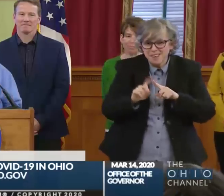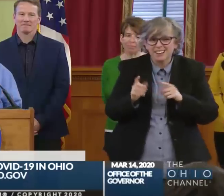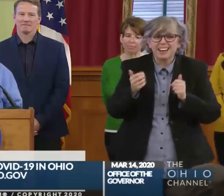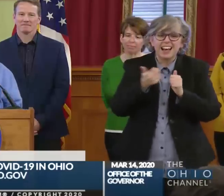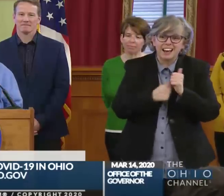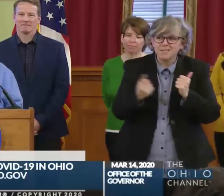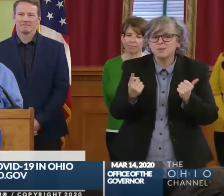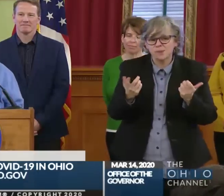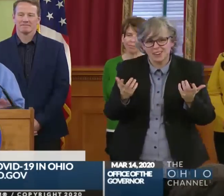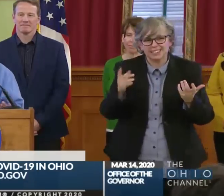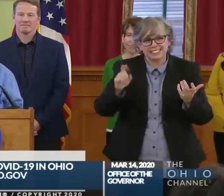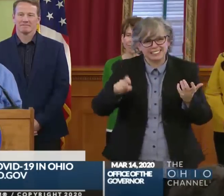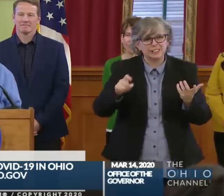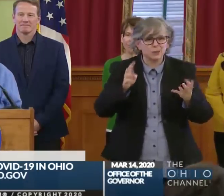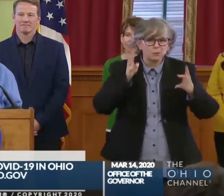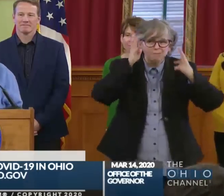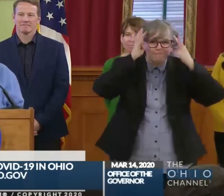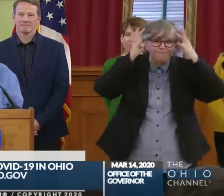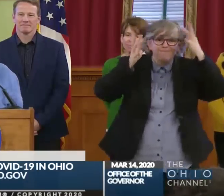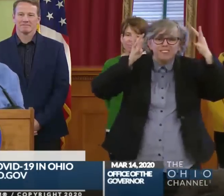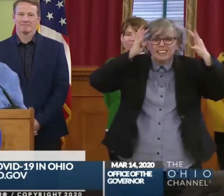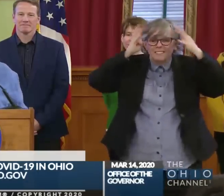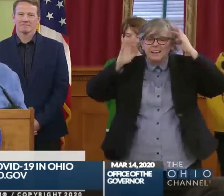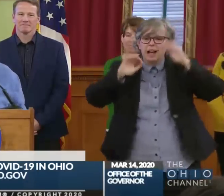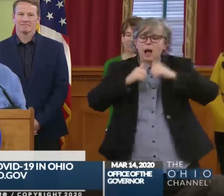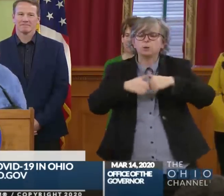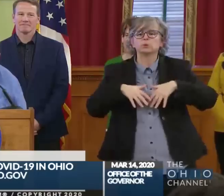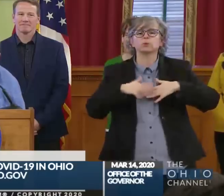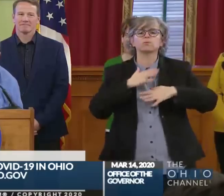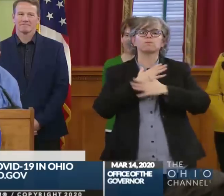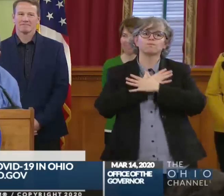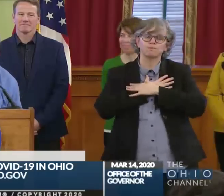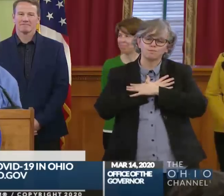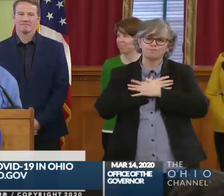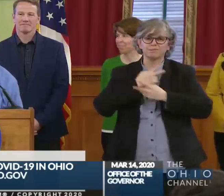back. But it is important that we in fact, pull back.